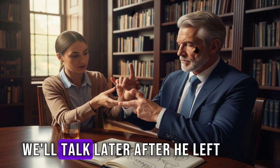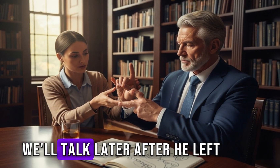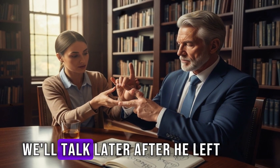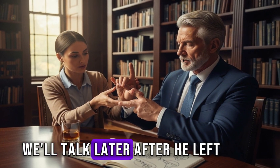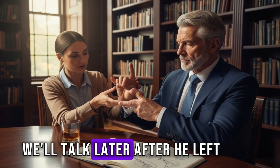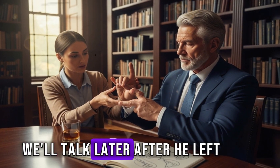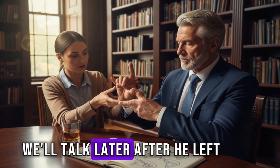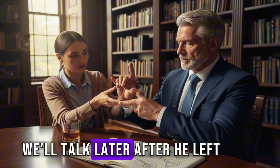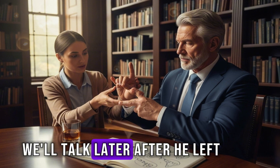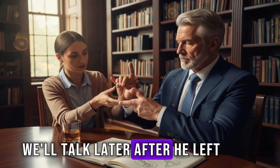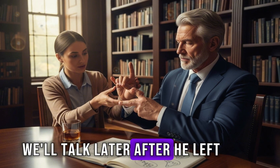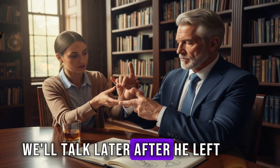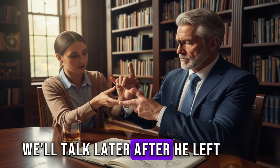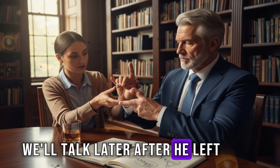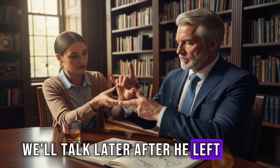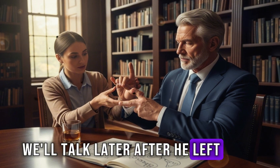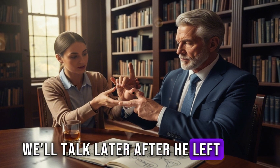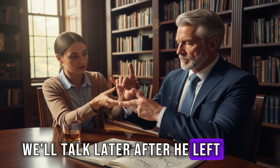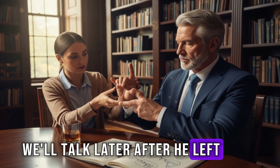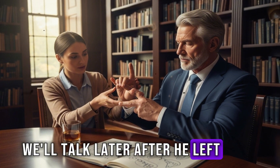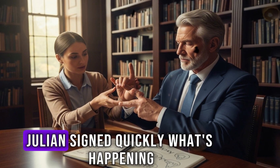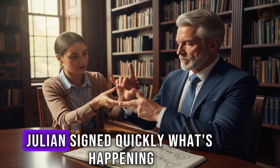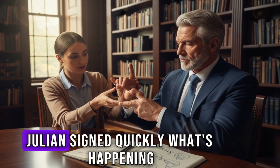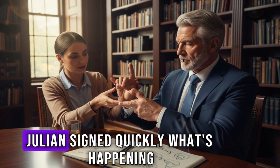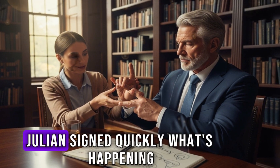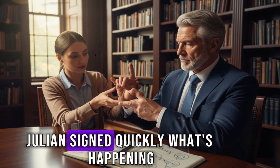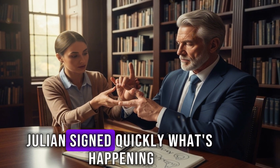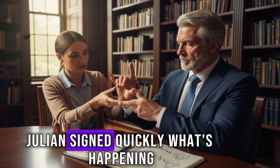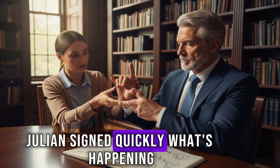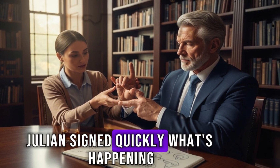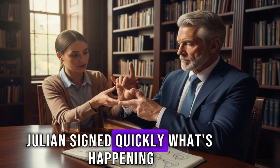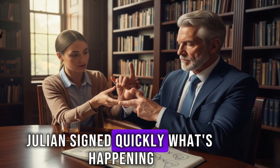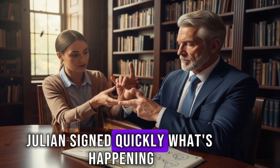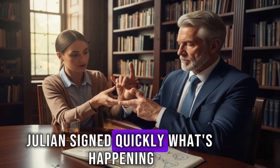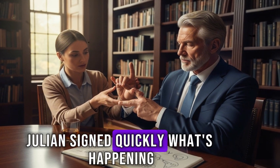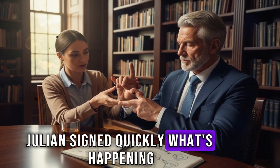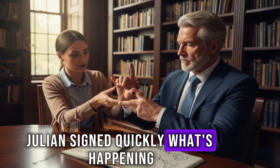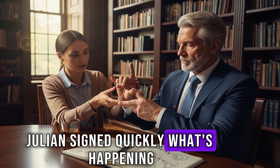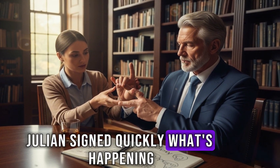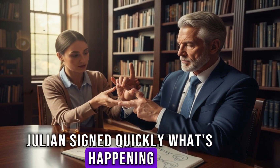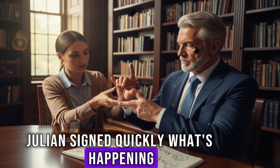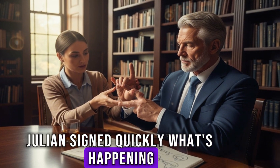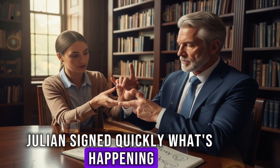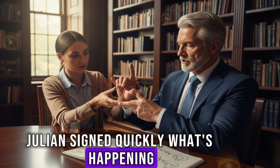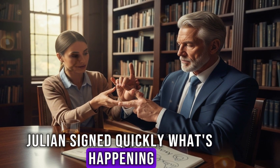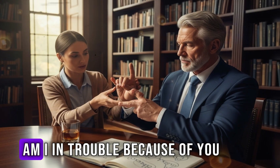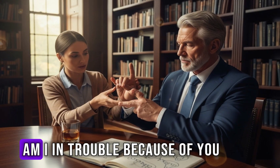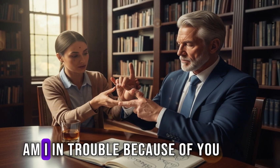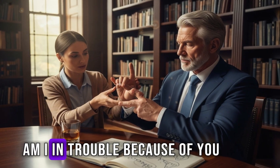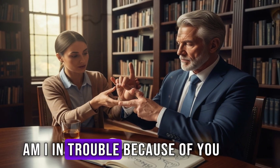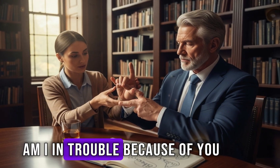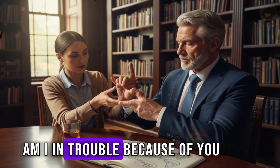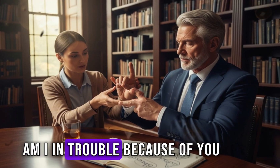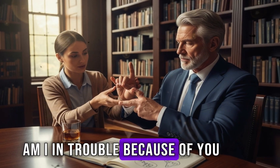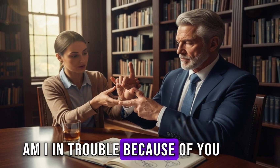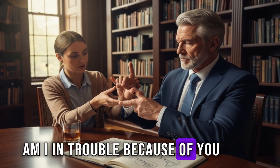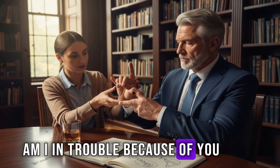talk later. After he left, Julian signed quickly. What's happening? Am I in trouble because of